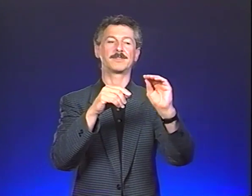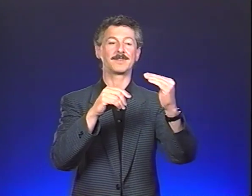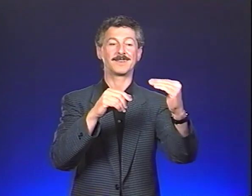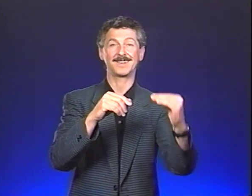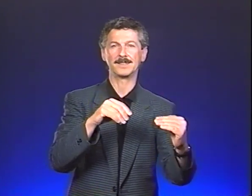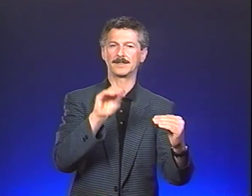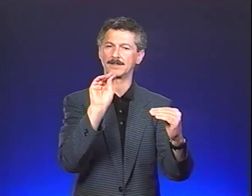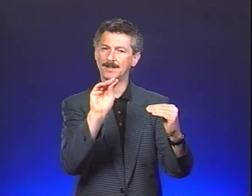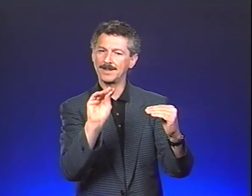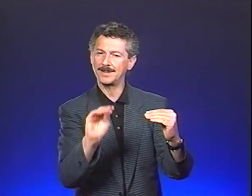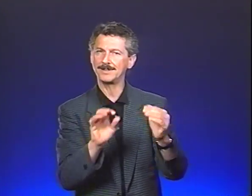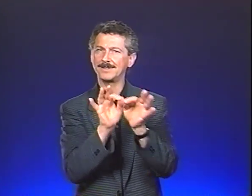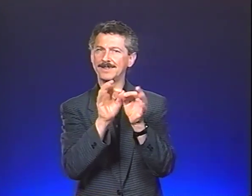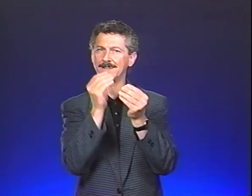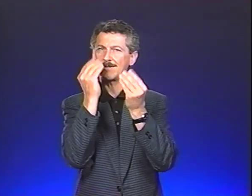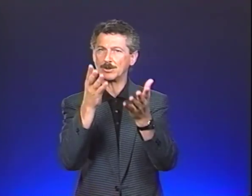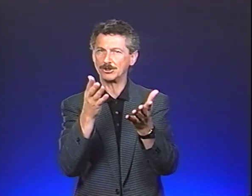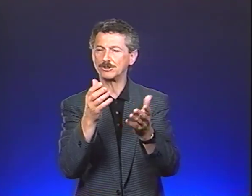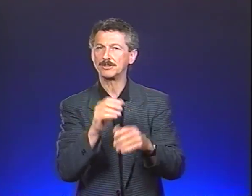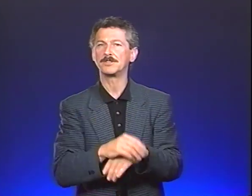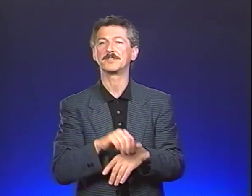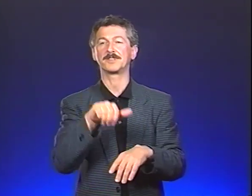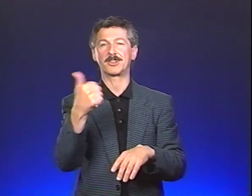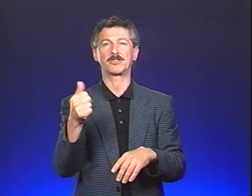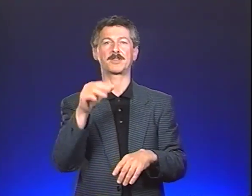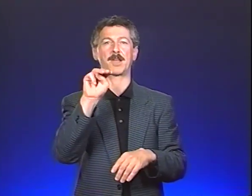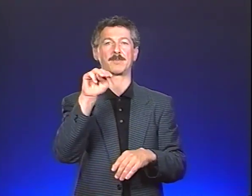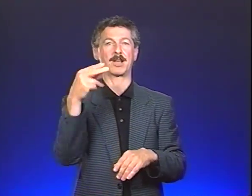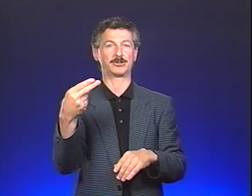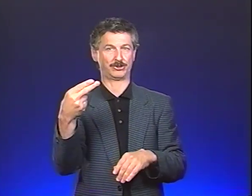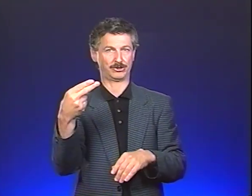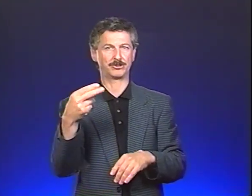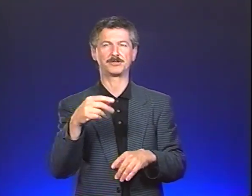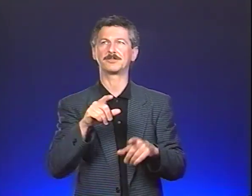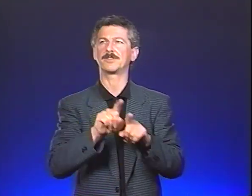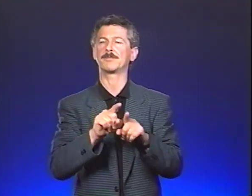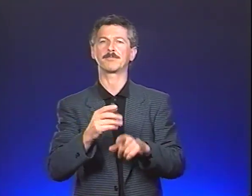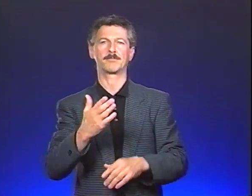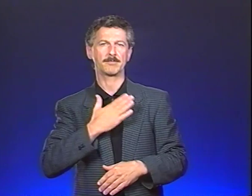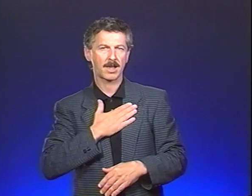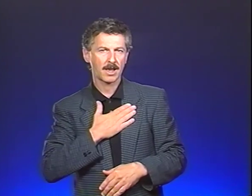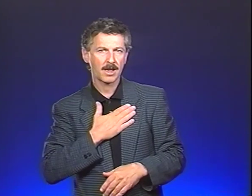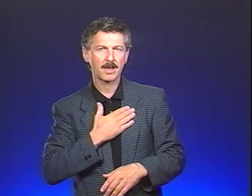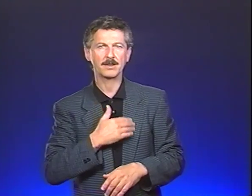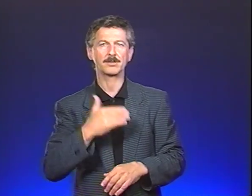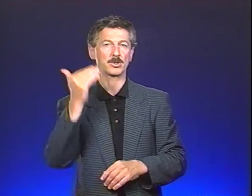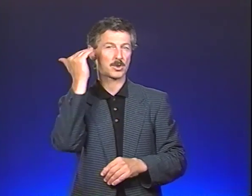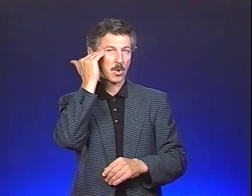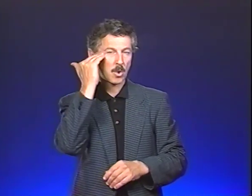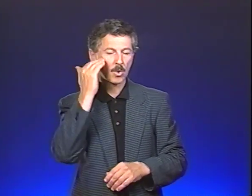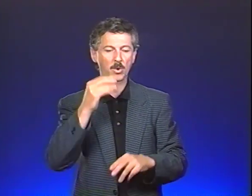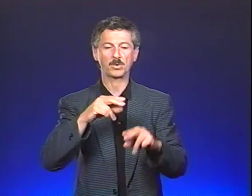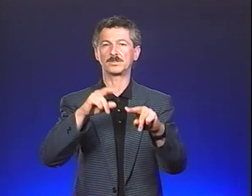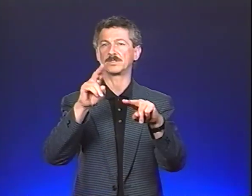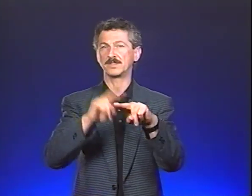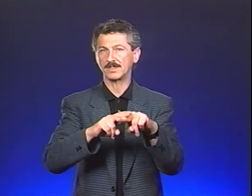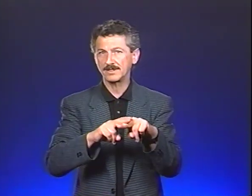this a hold. We note the different parameters of the signs and call it hold. Another pattern is movement hold, such as in the